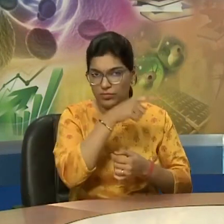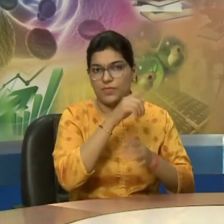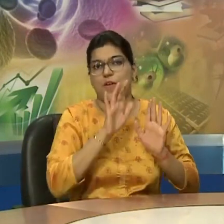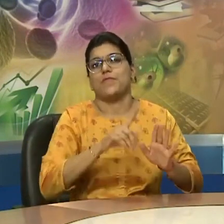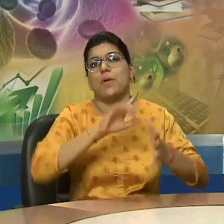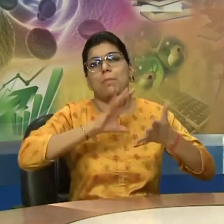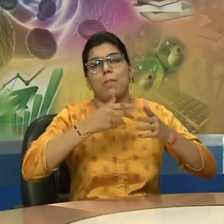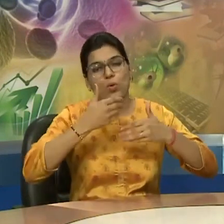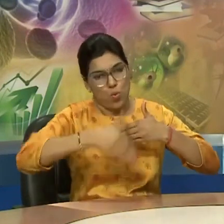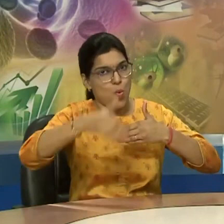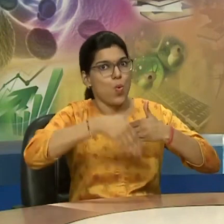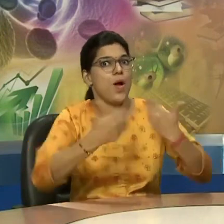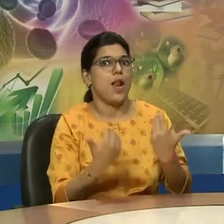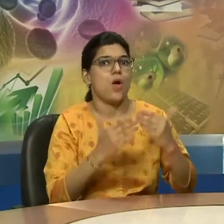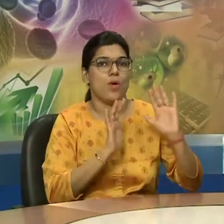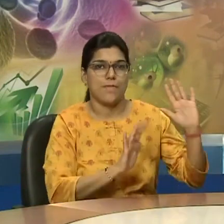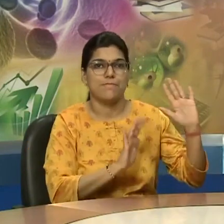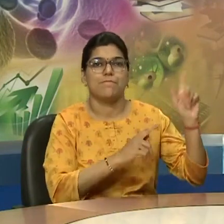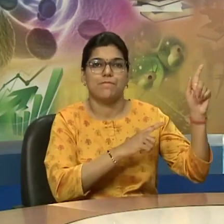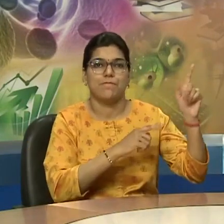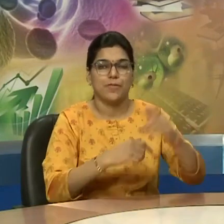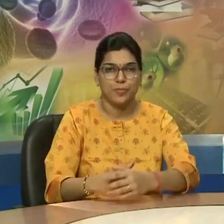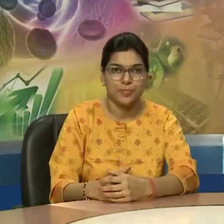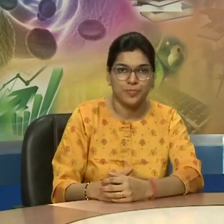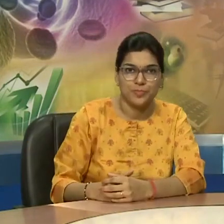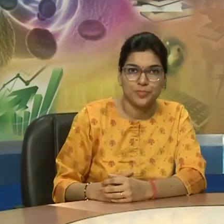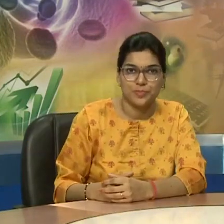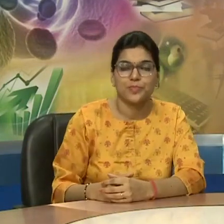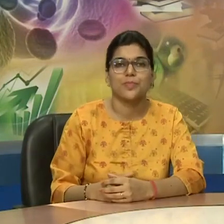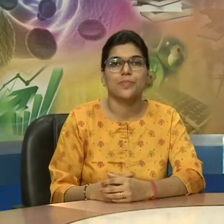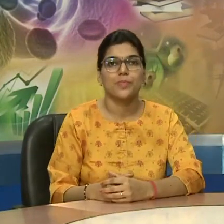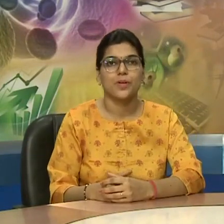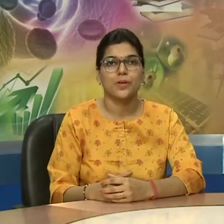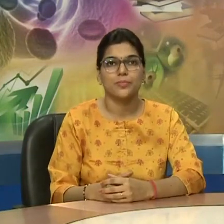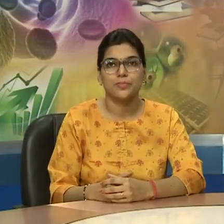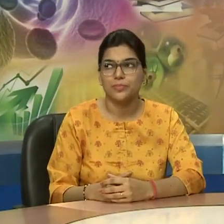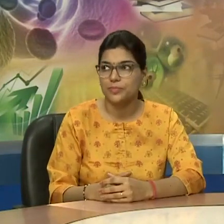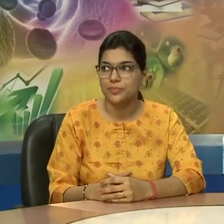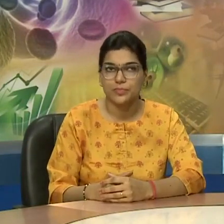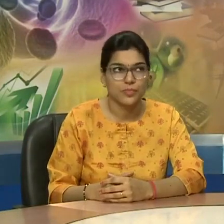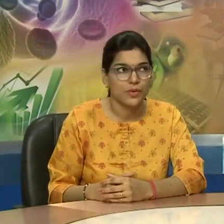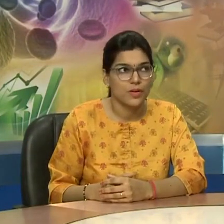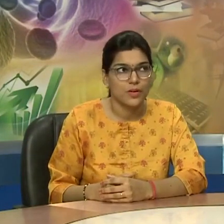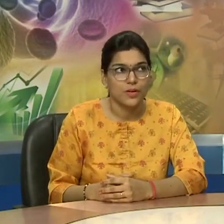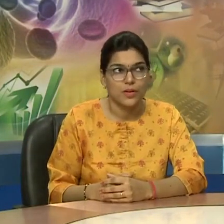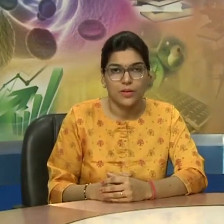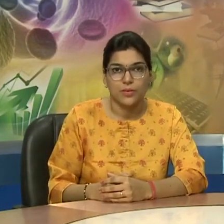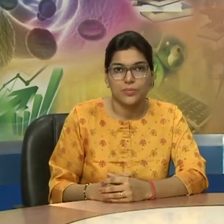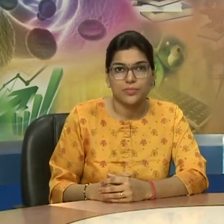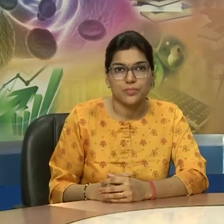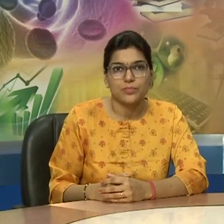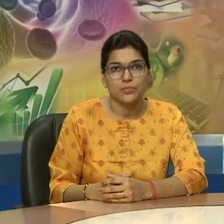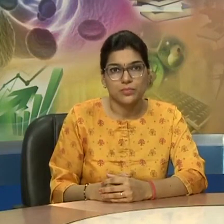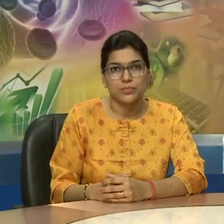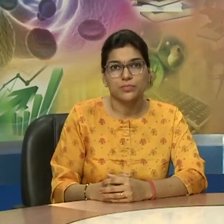were used in cosmetics and medical products by East India in